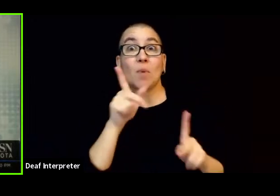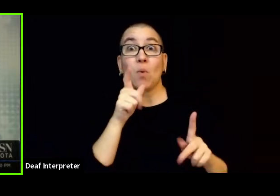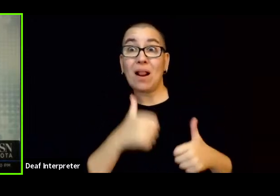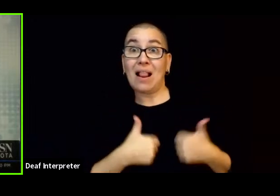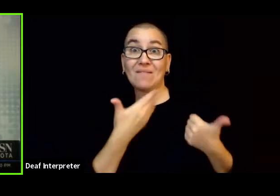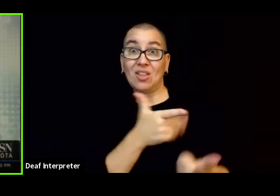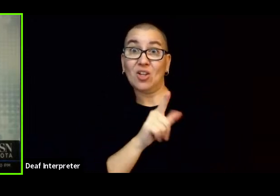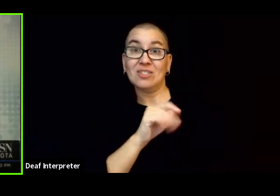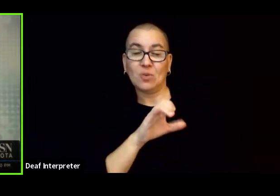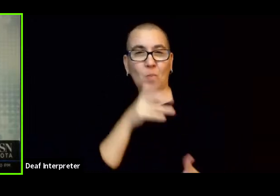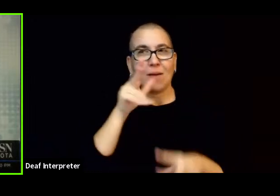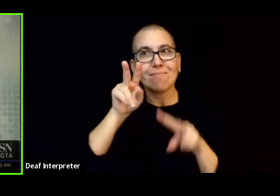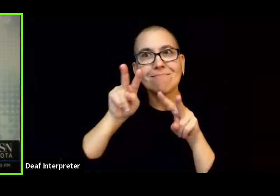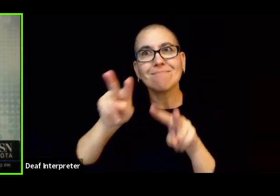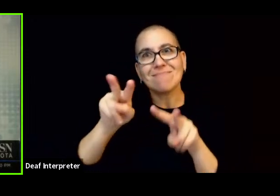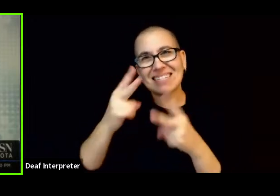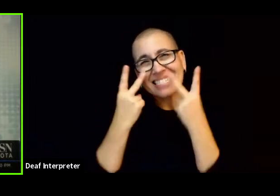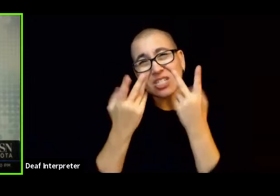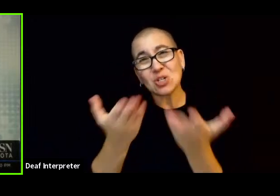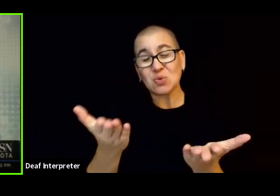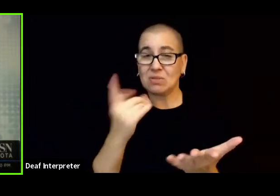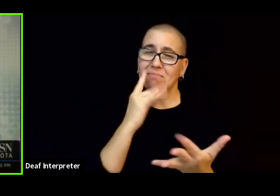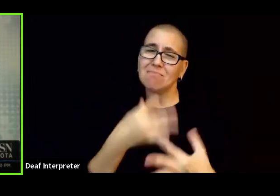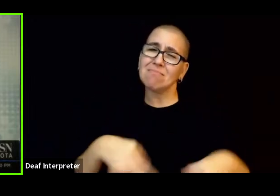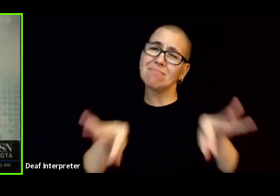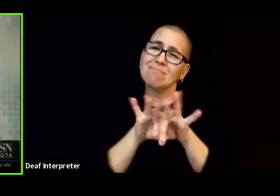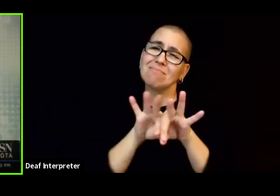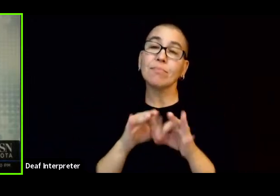you for this time. Andrea?